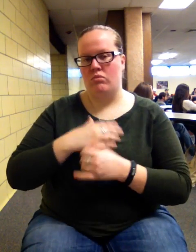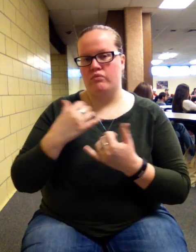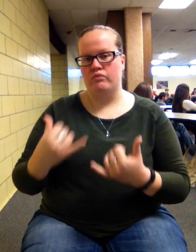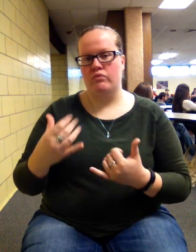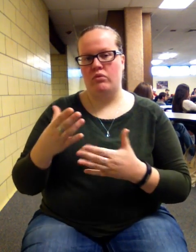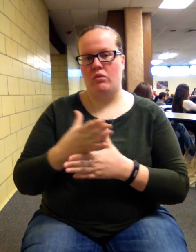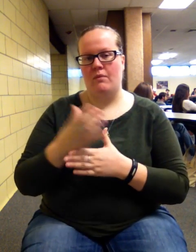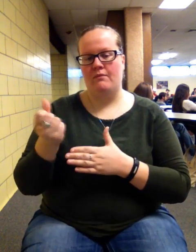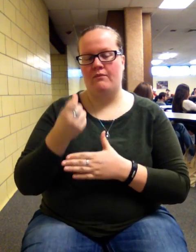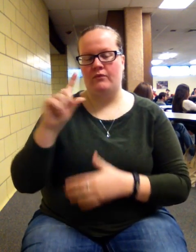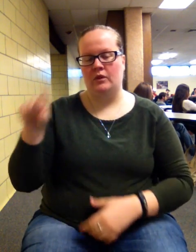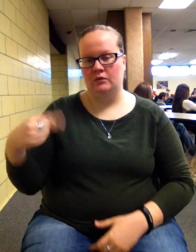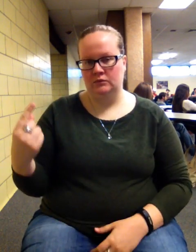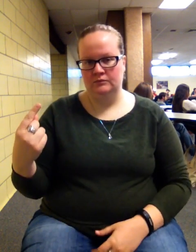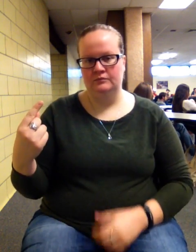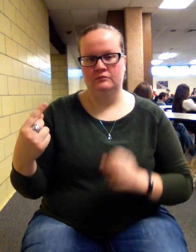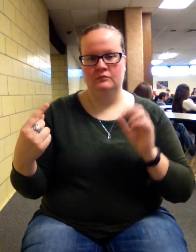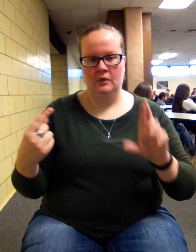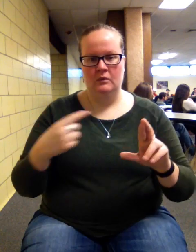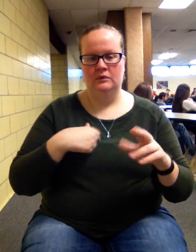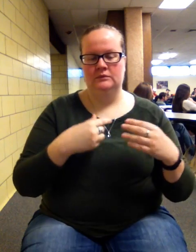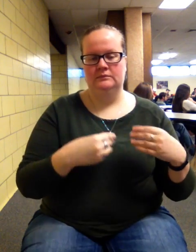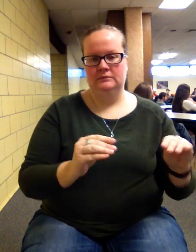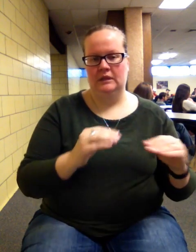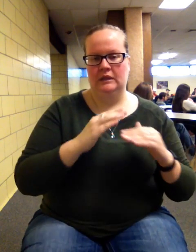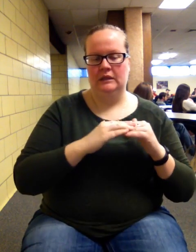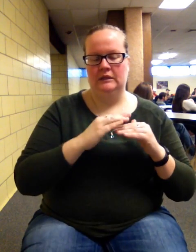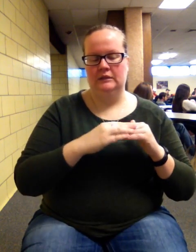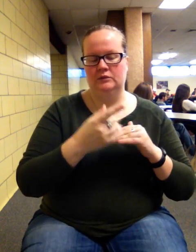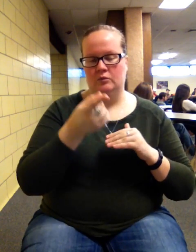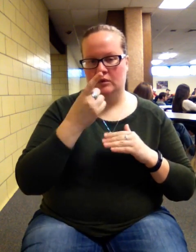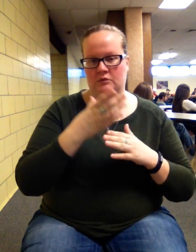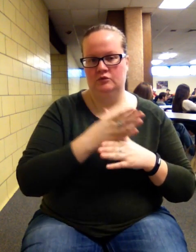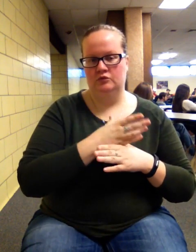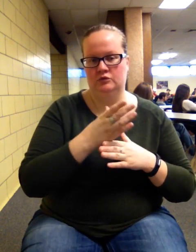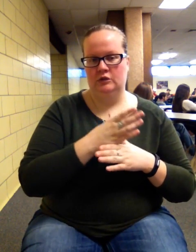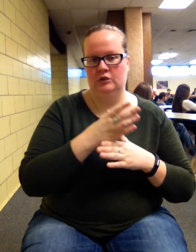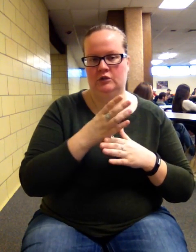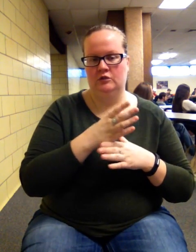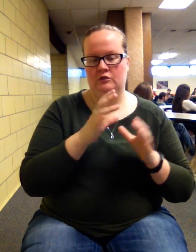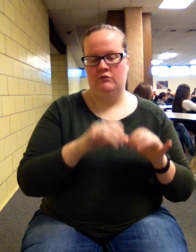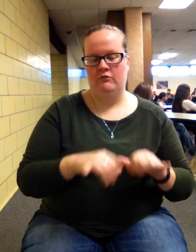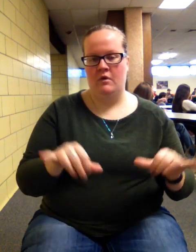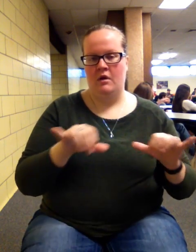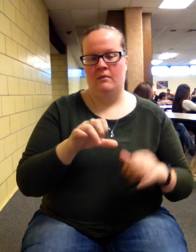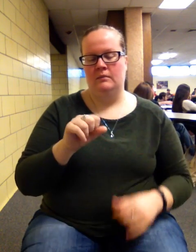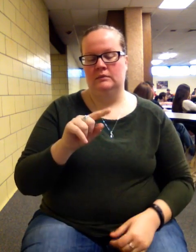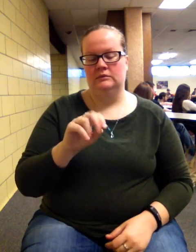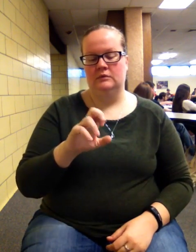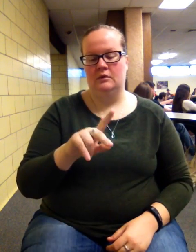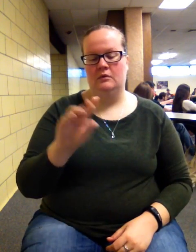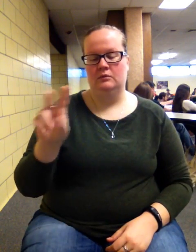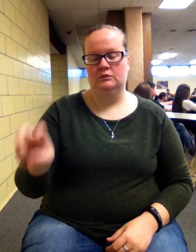only, or I'm selling at least 1 share of common stock, which moves me to this other equation.